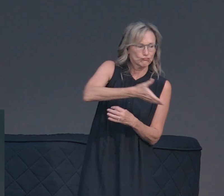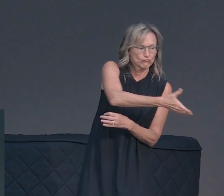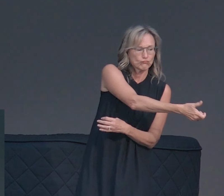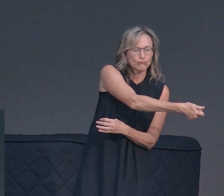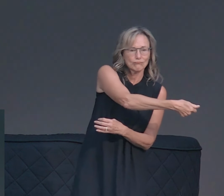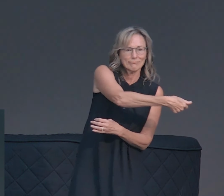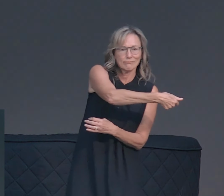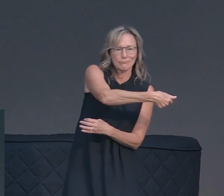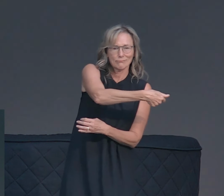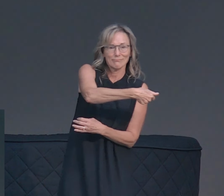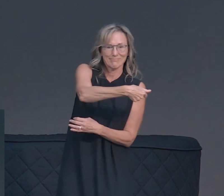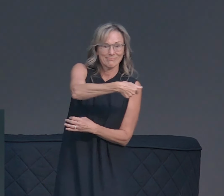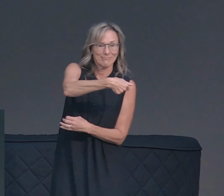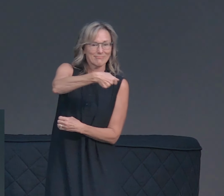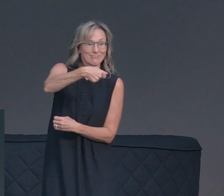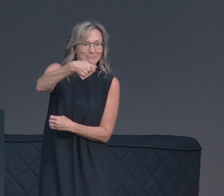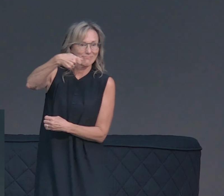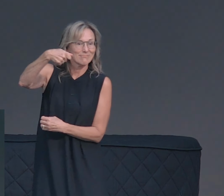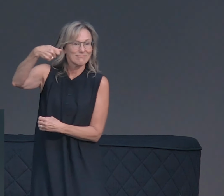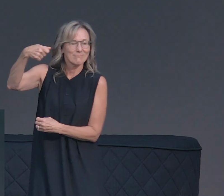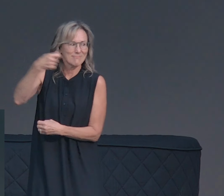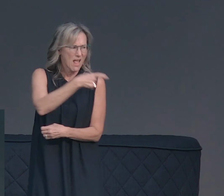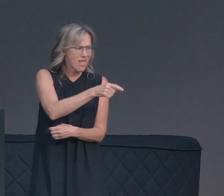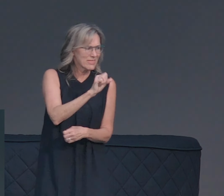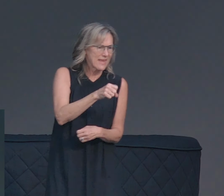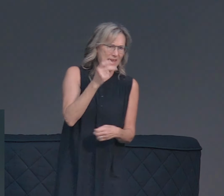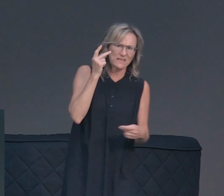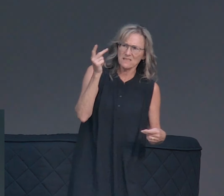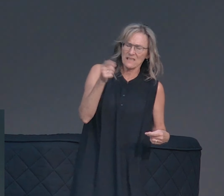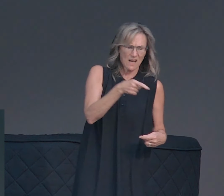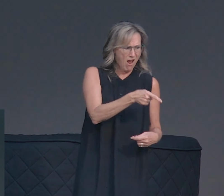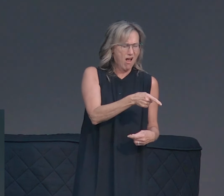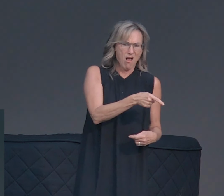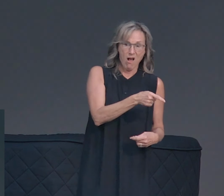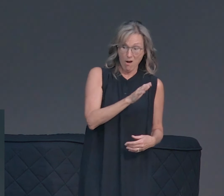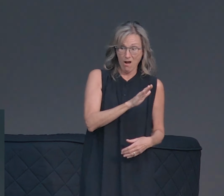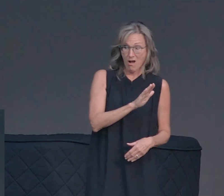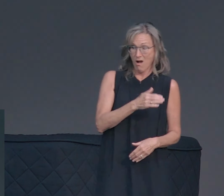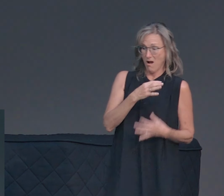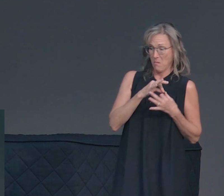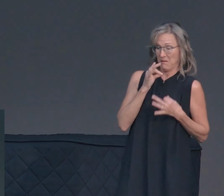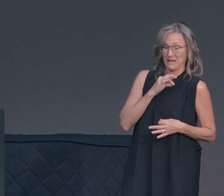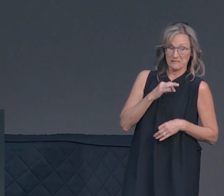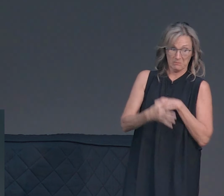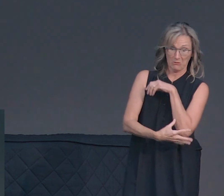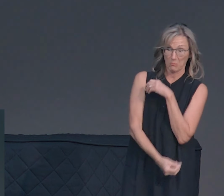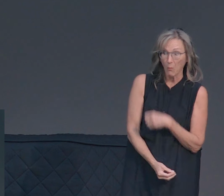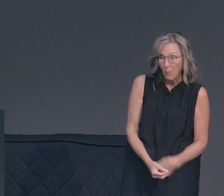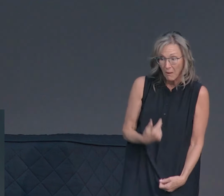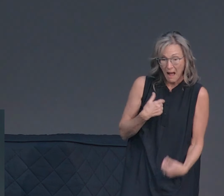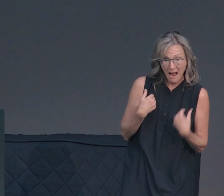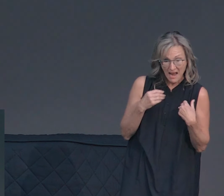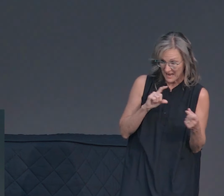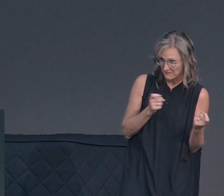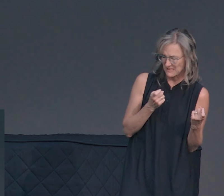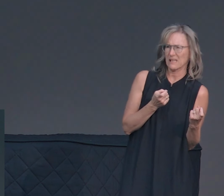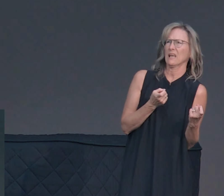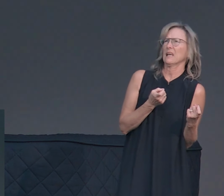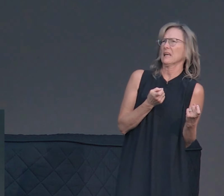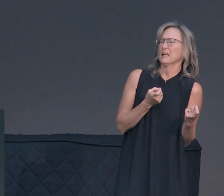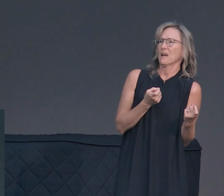reflecting, so that they might recognize their condition, becoming poor in spirit and mourning over their sin, so that they will